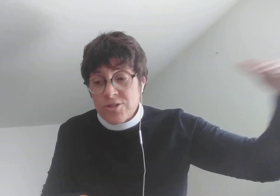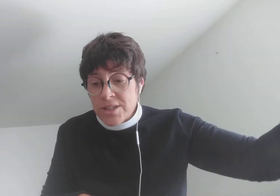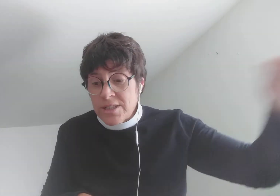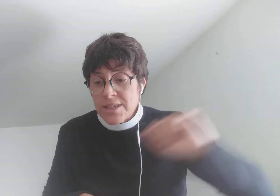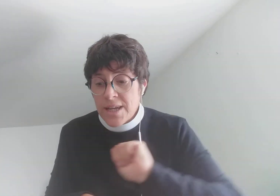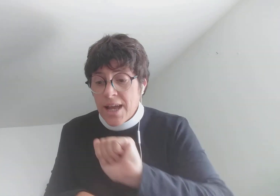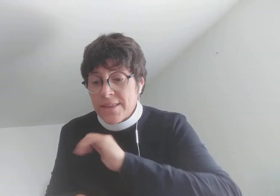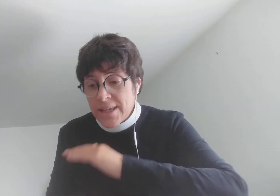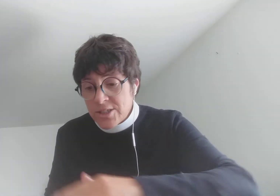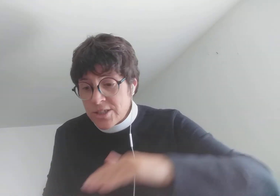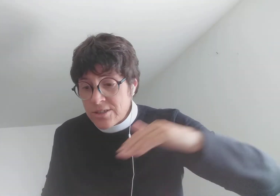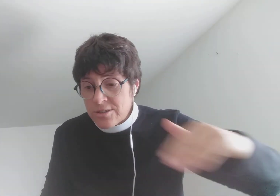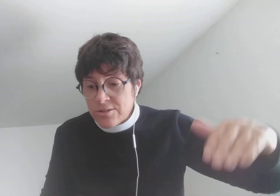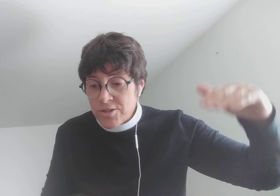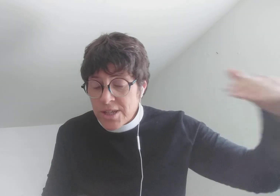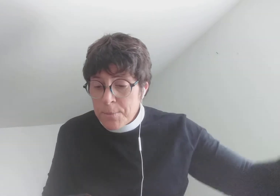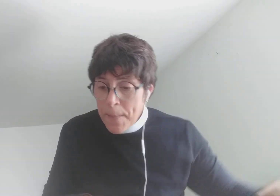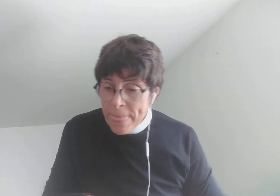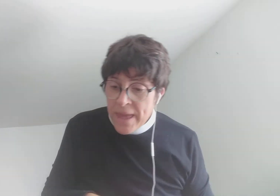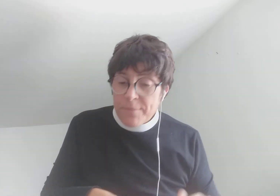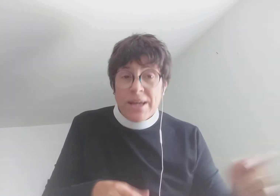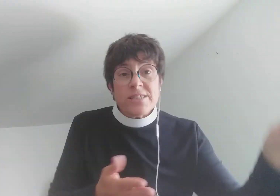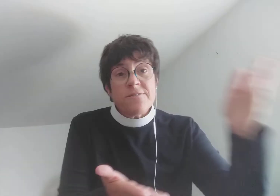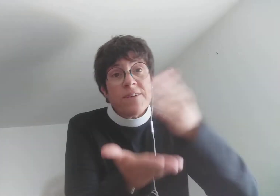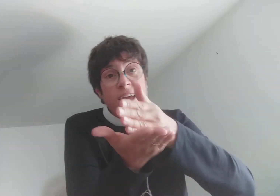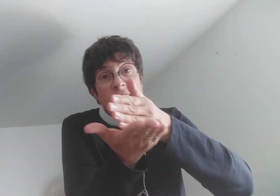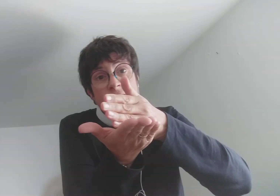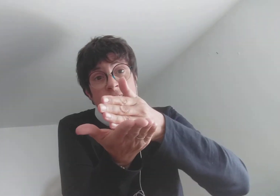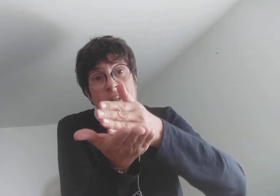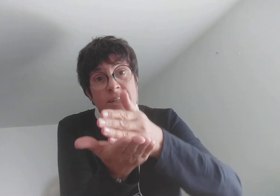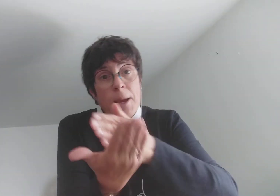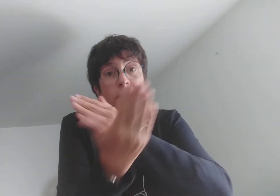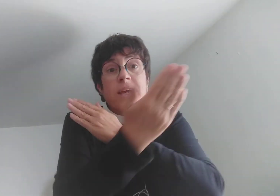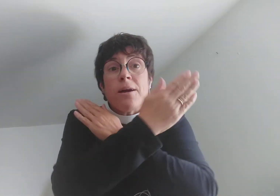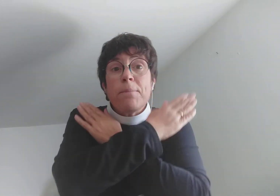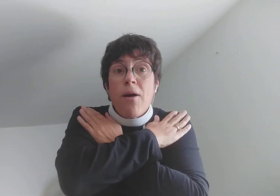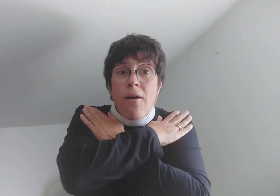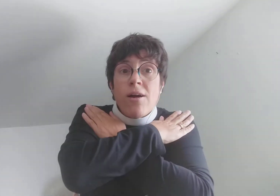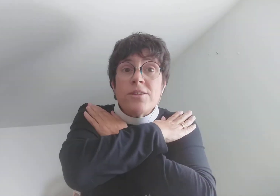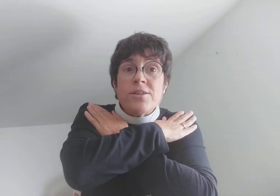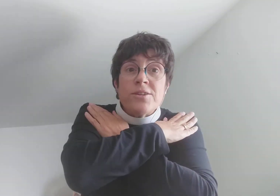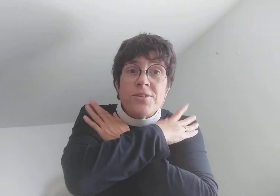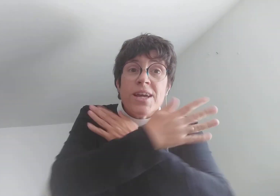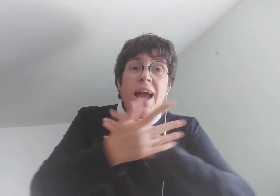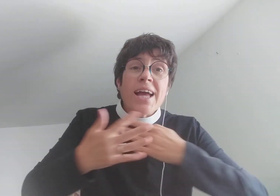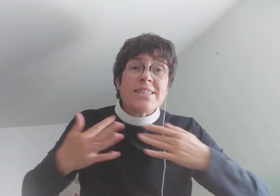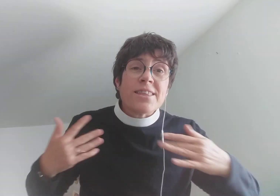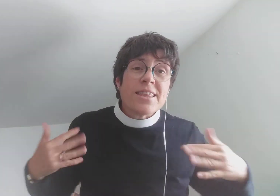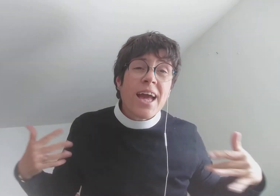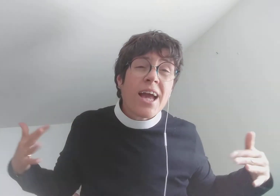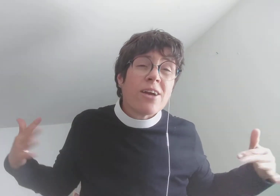children and their children. May his favour be upon you and a